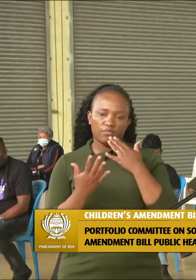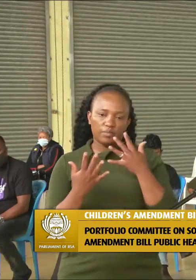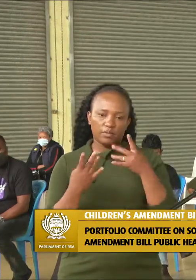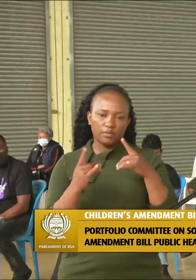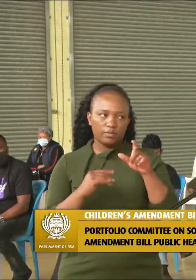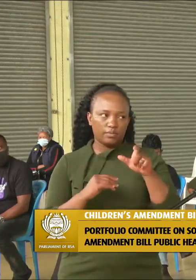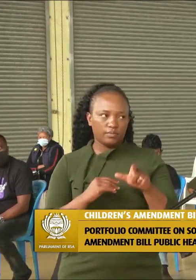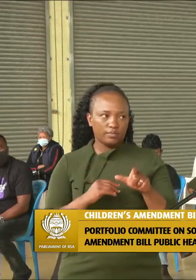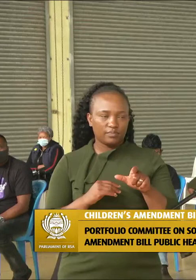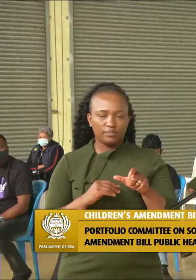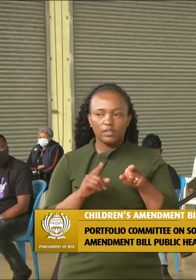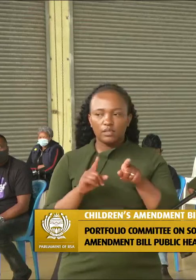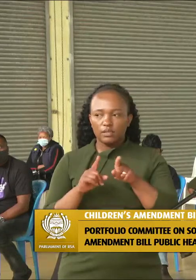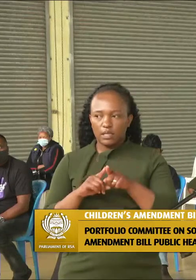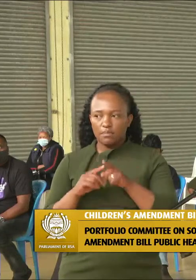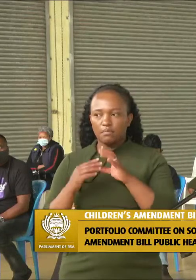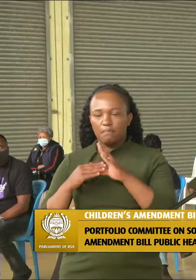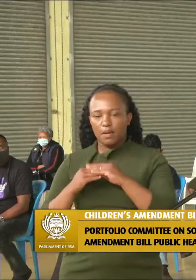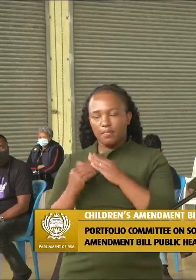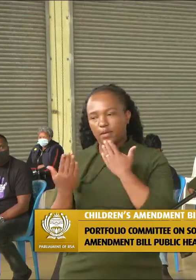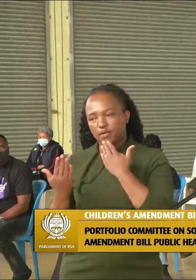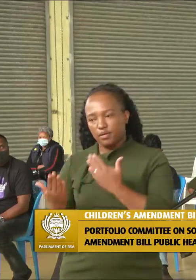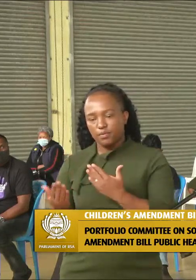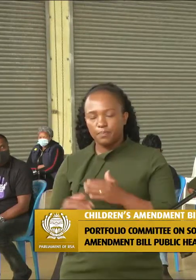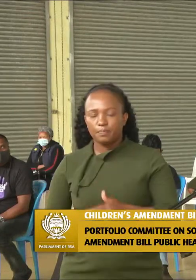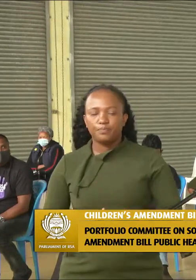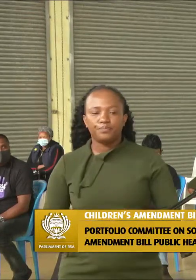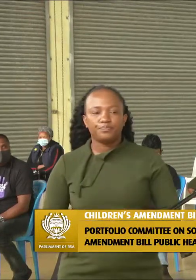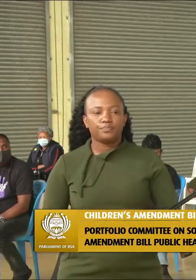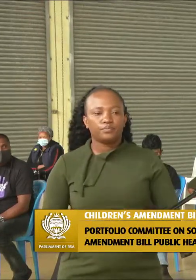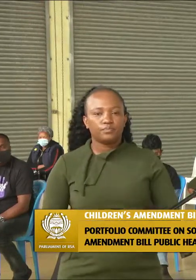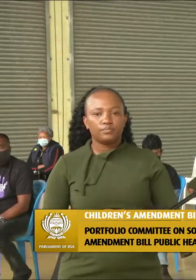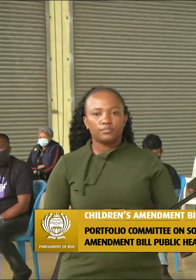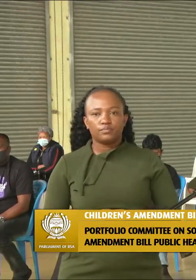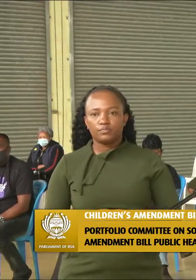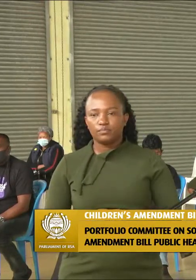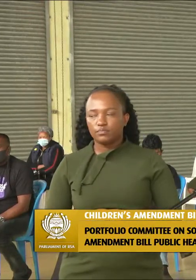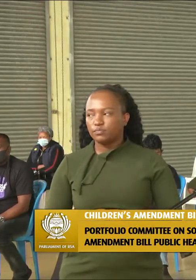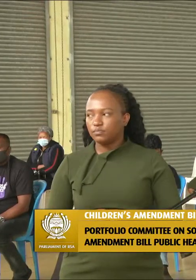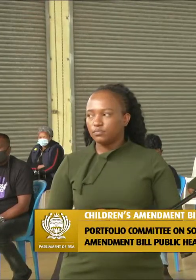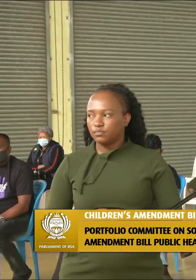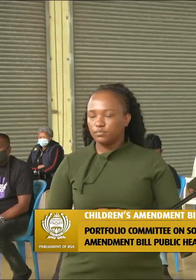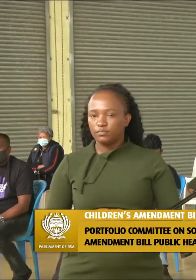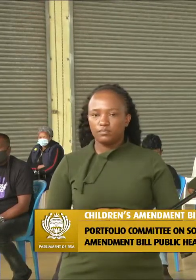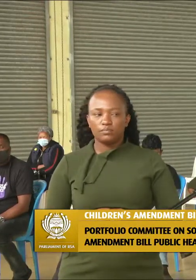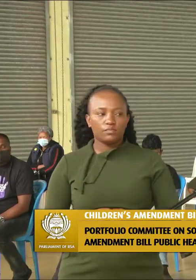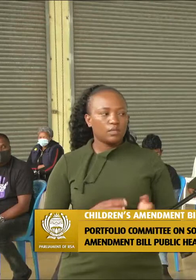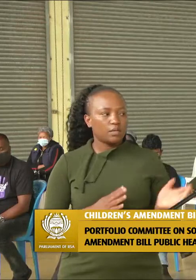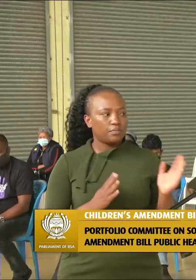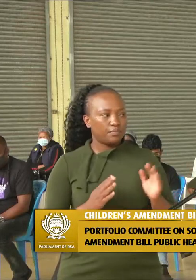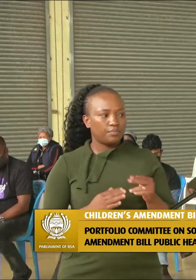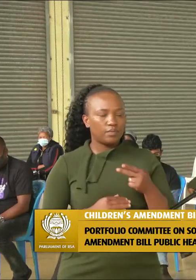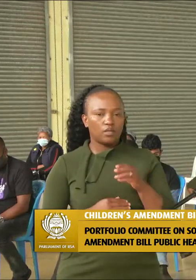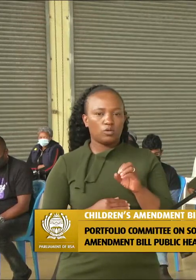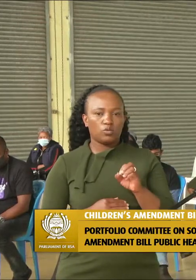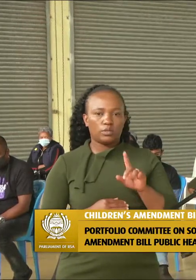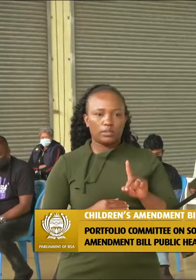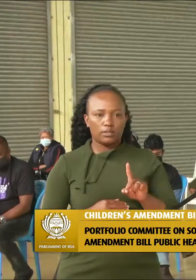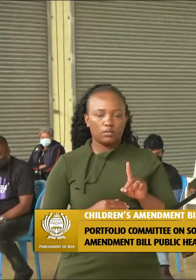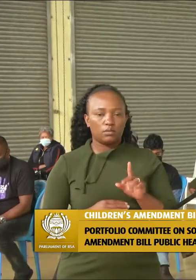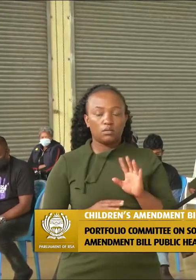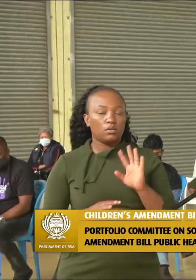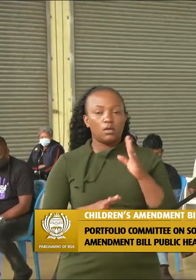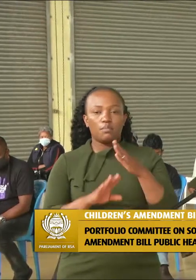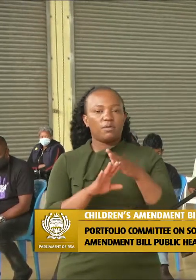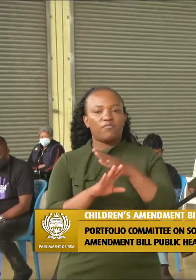and honorable members. Ngibonga kakhulu ke sihlalo hloniphekile. All right. Masinikeze wena HOD. Or before